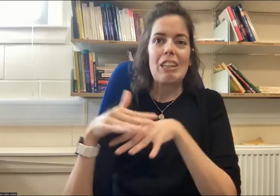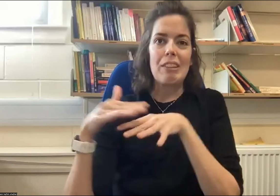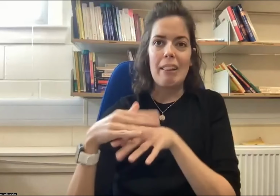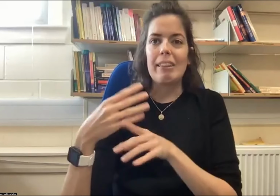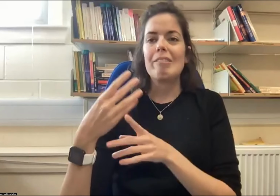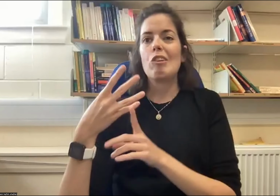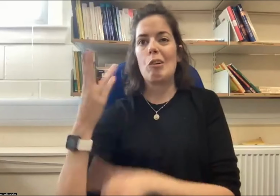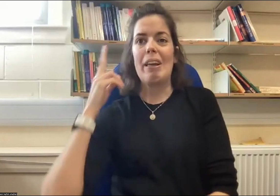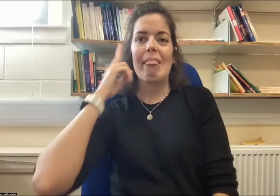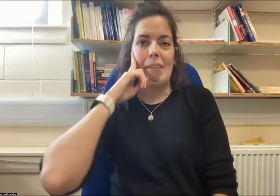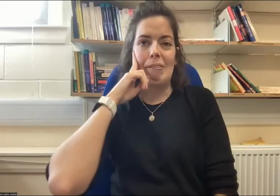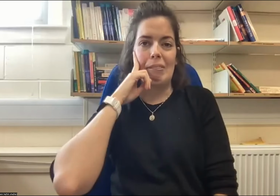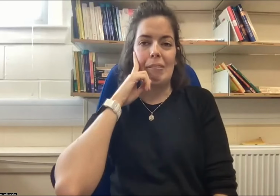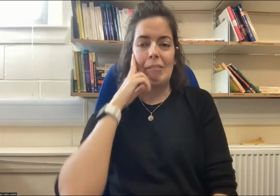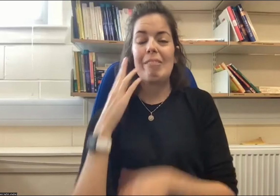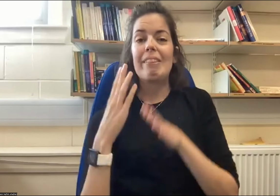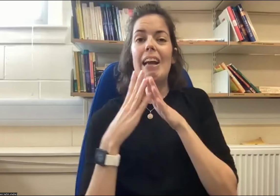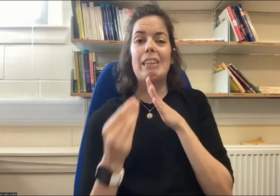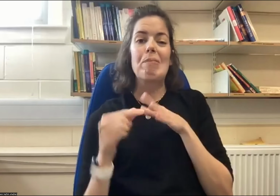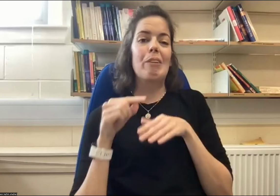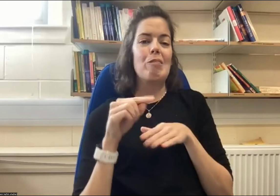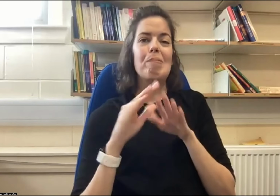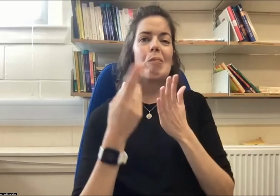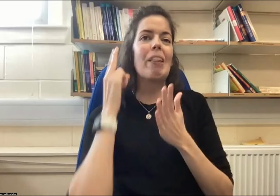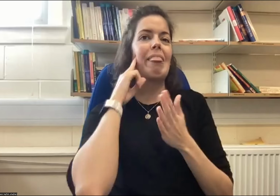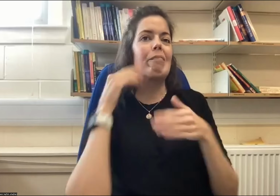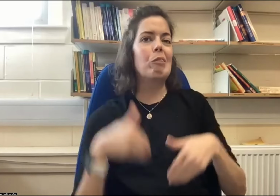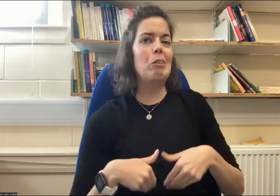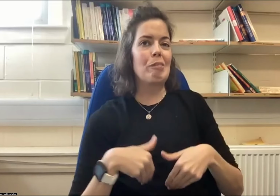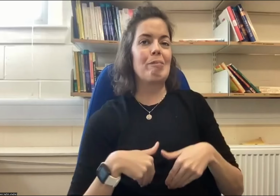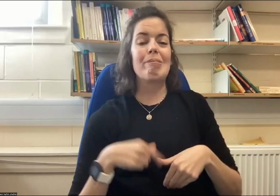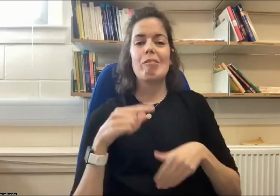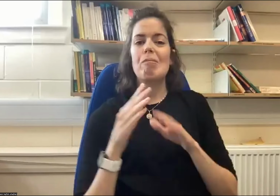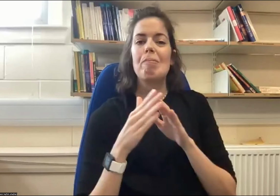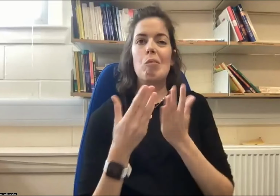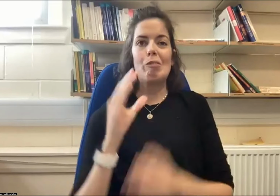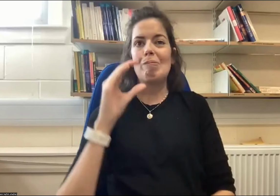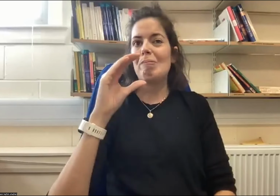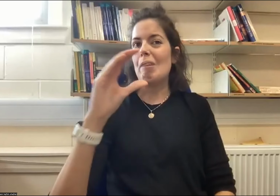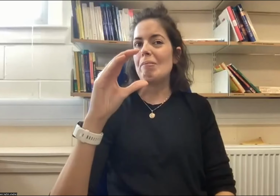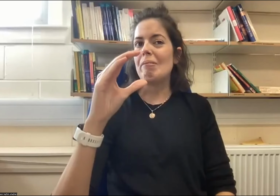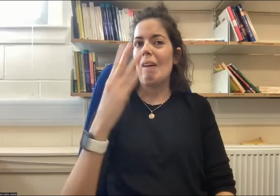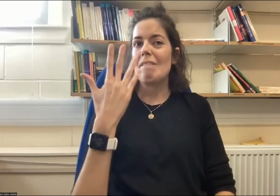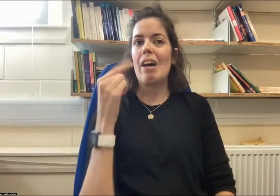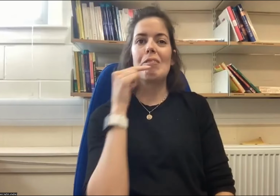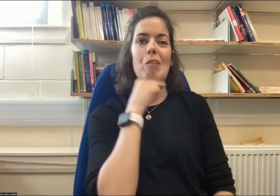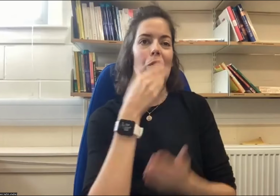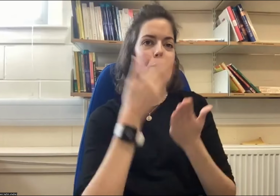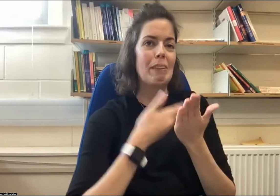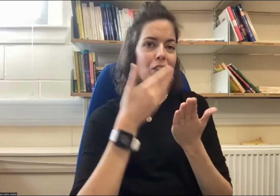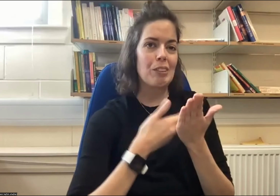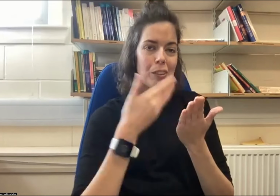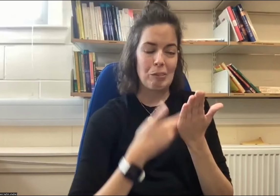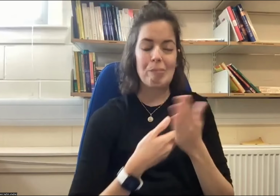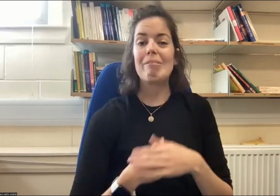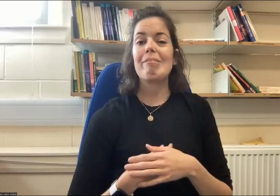There's very little information, a little bit about intersectionality and deafness, For example, the book that I mentioned